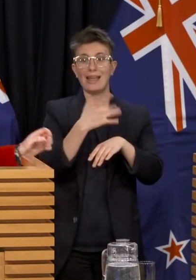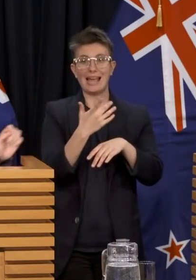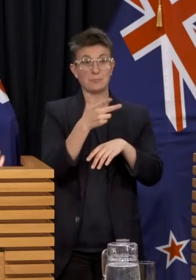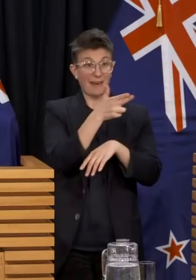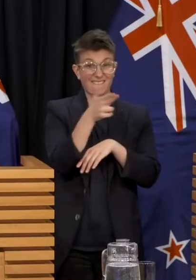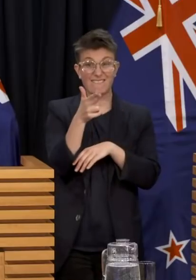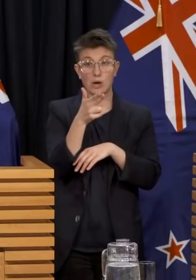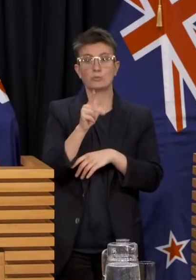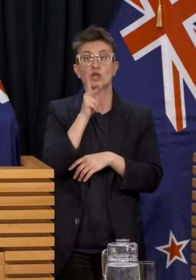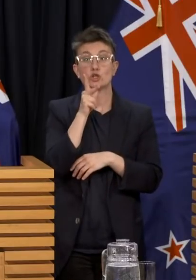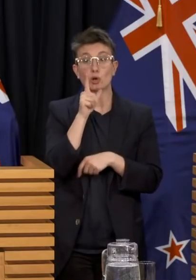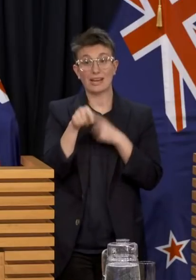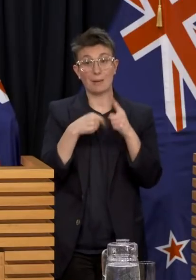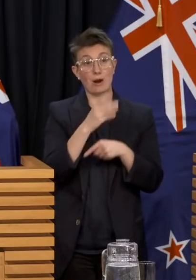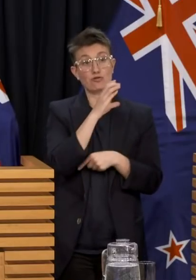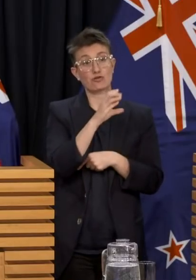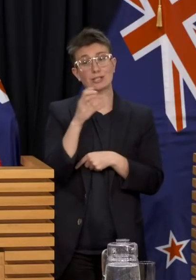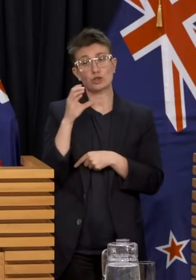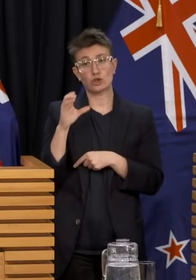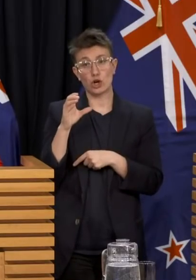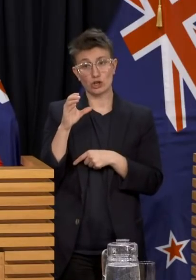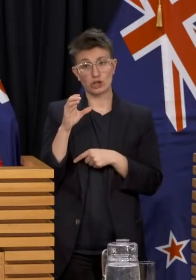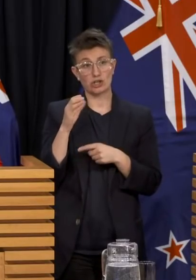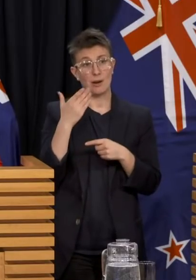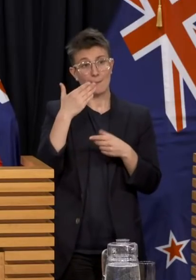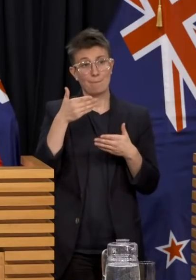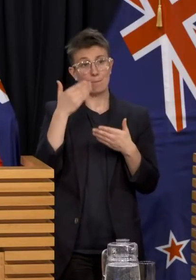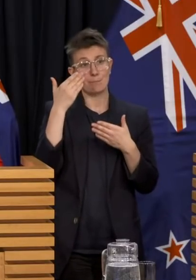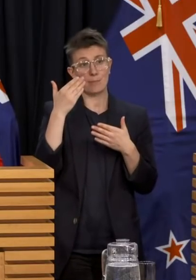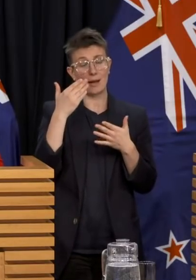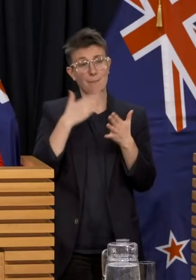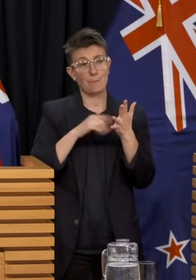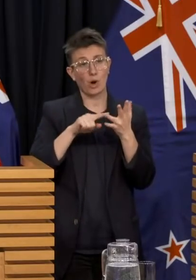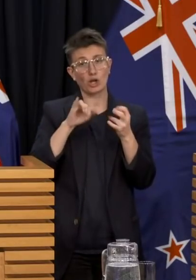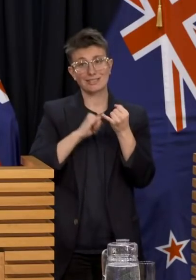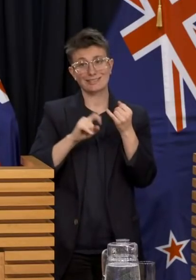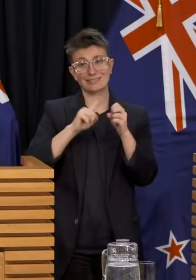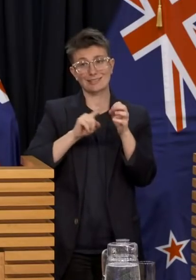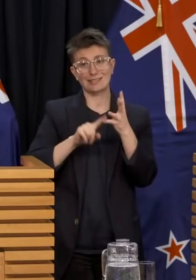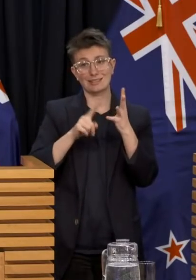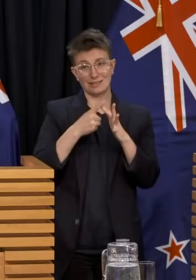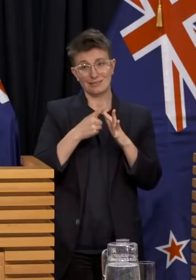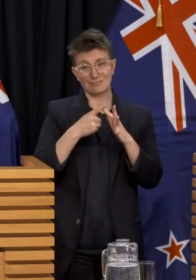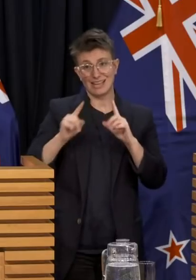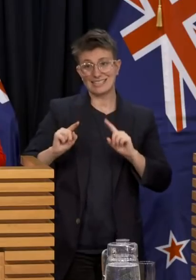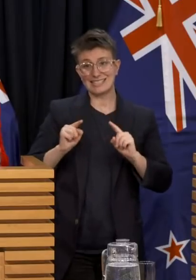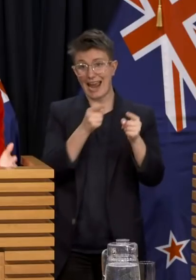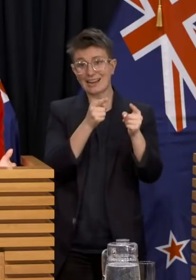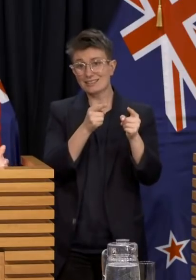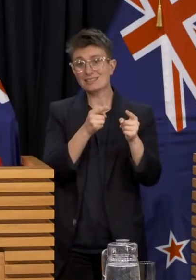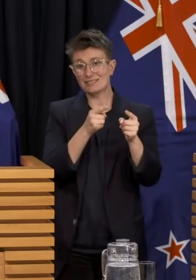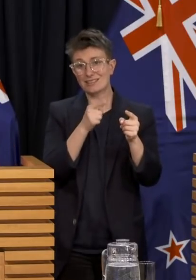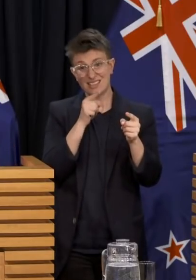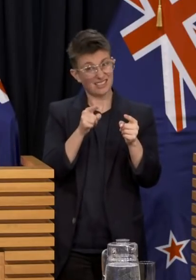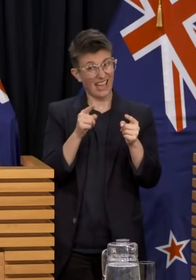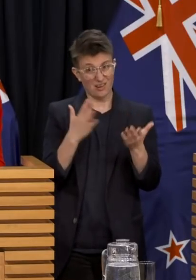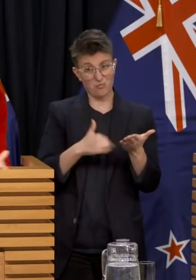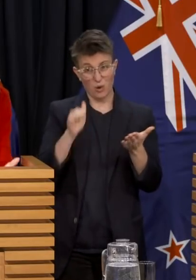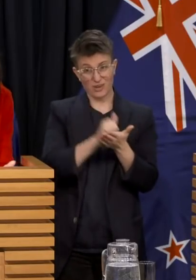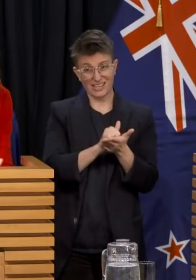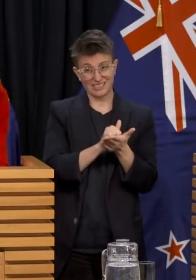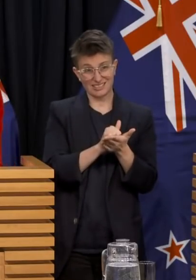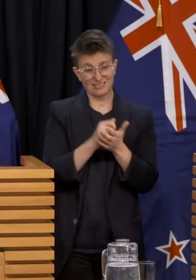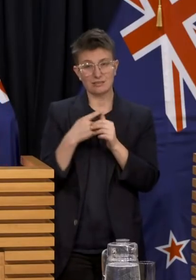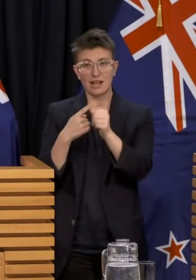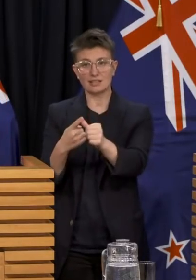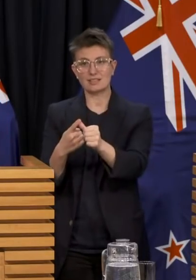attacks. I won't repeat the joke, but is that an acceptable thing for a comedian to be doing? Look, if I'm talking in very general terms, no